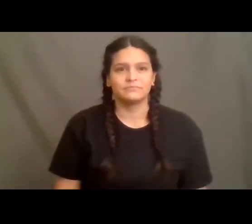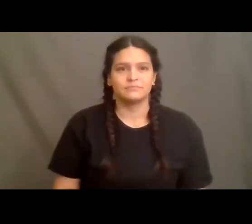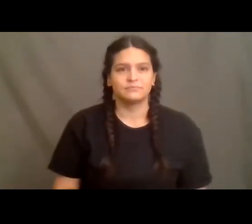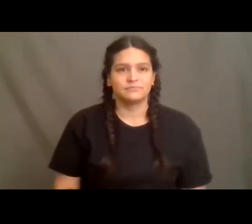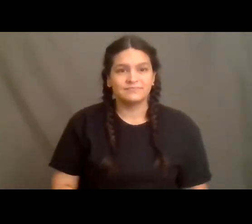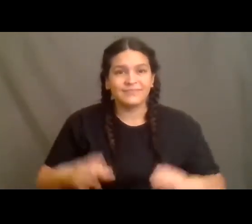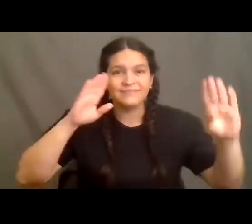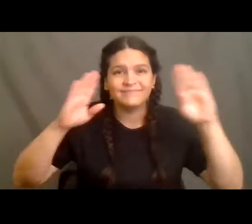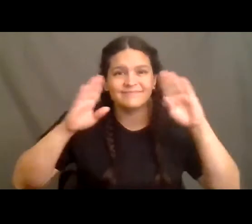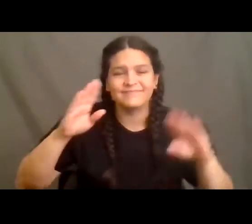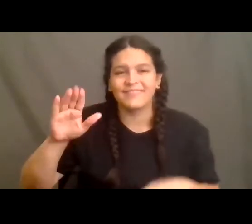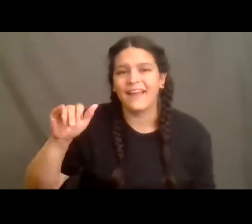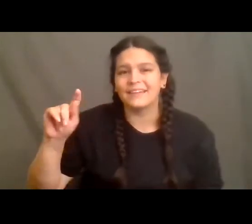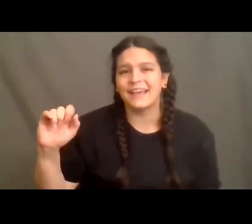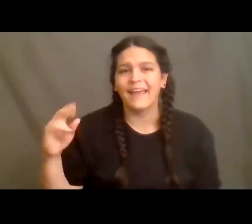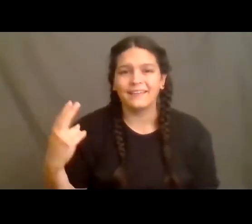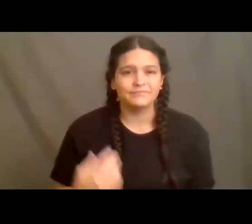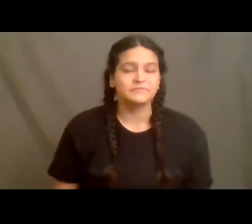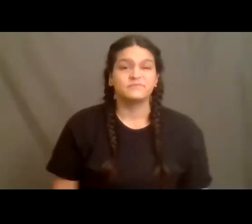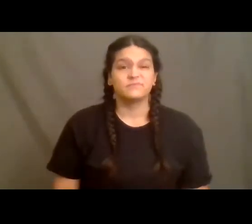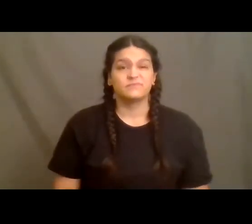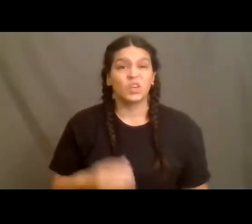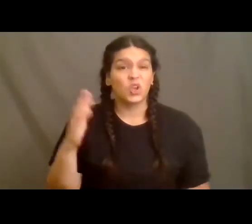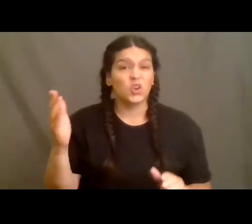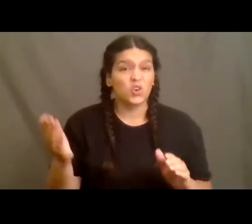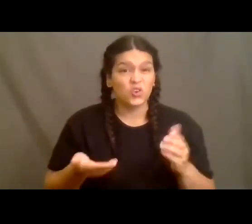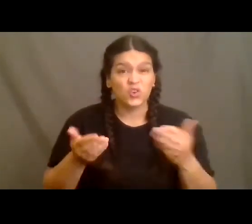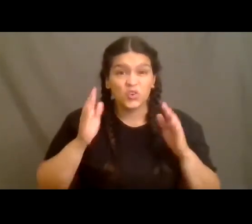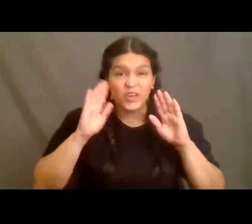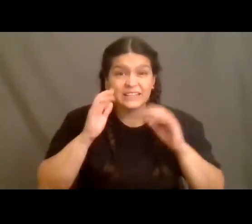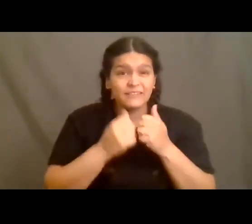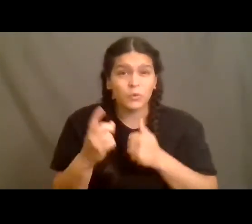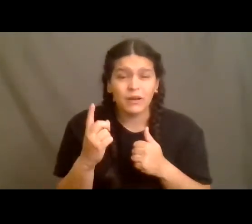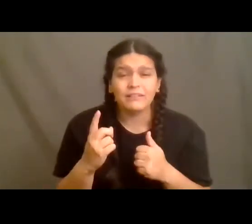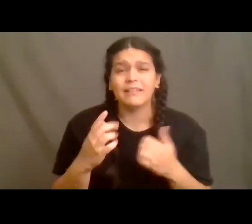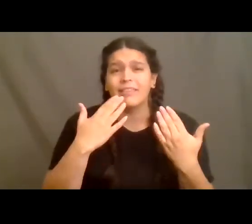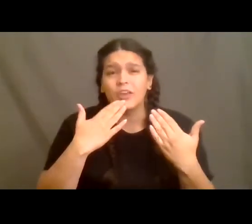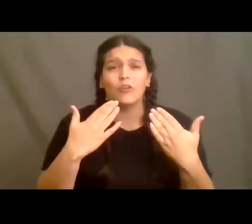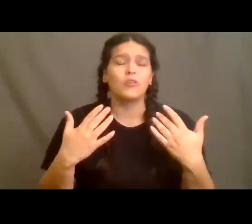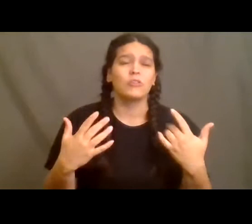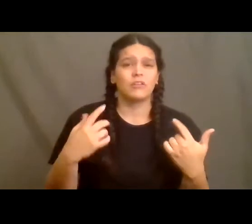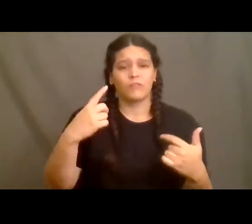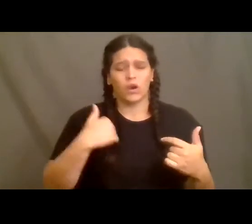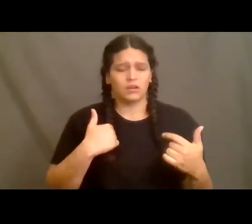Ya'at'eh. Greetings, everyone. Hiaha and Sago for having me be a part of